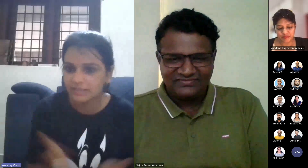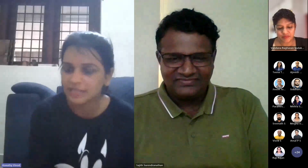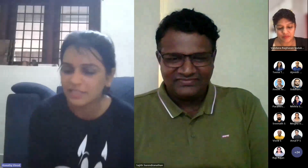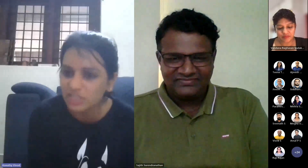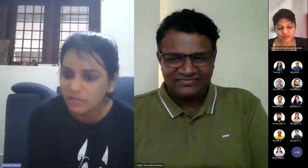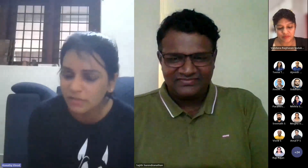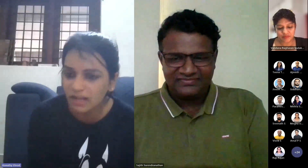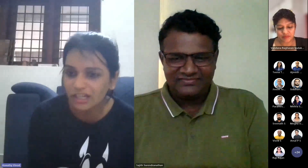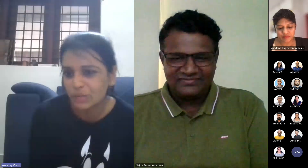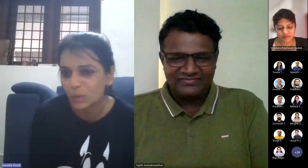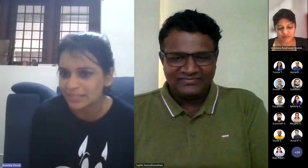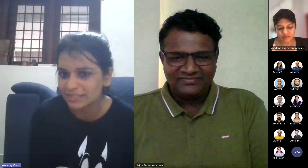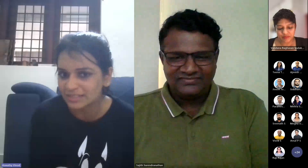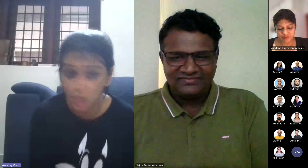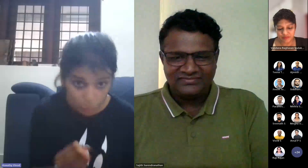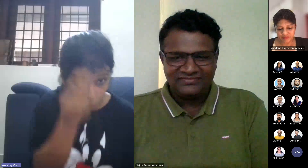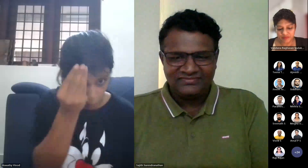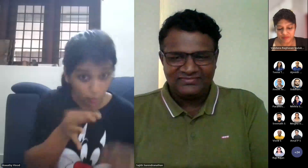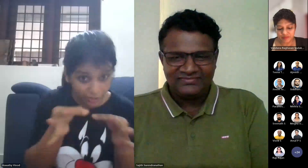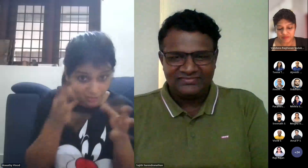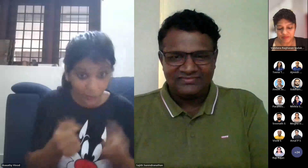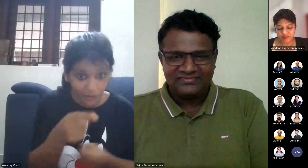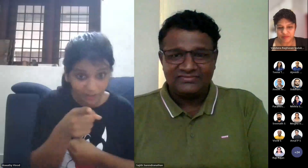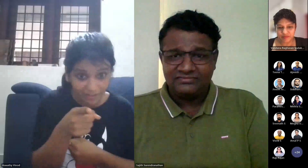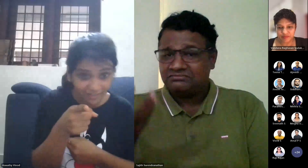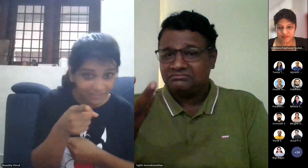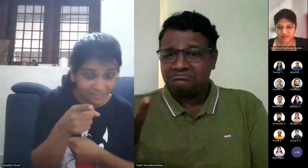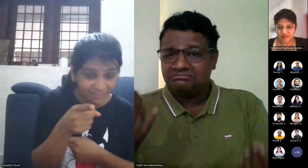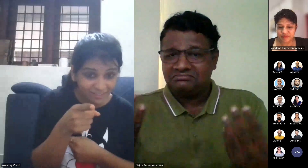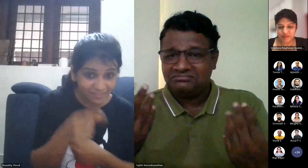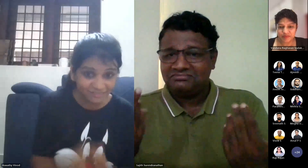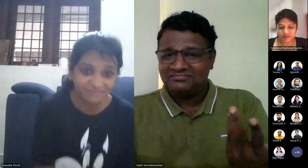things, let's just see if there are any more questions.